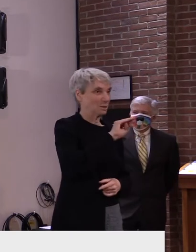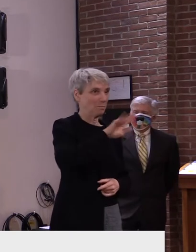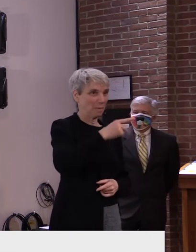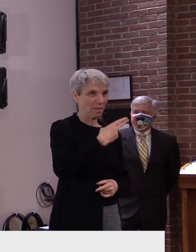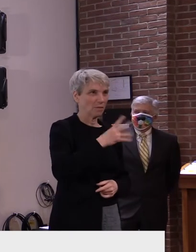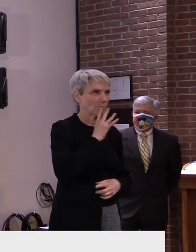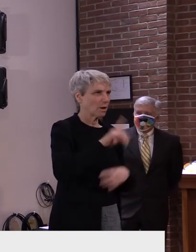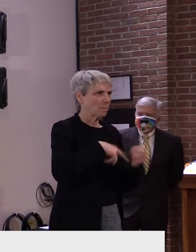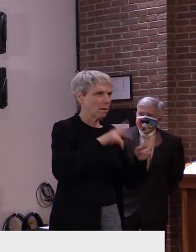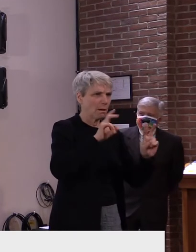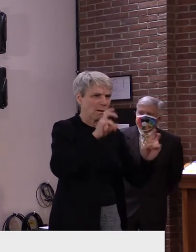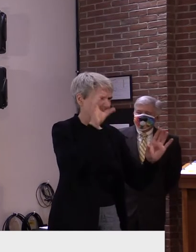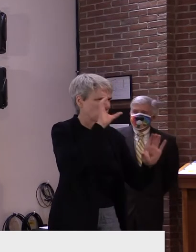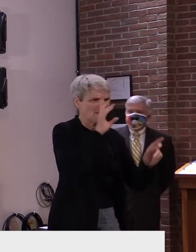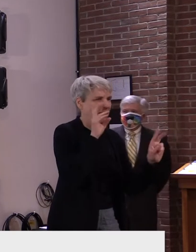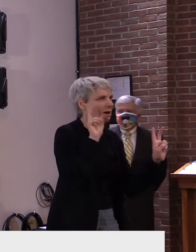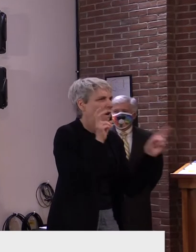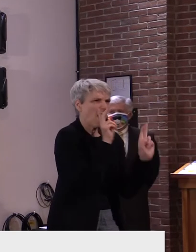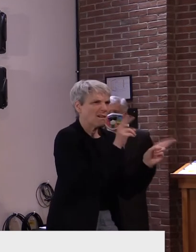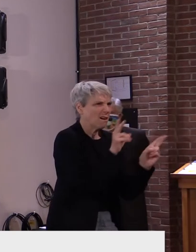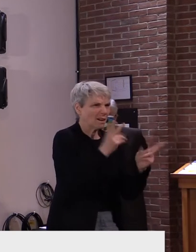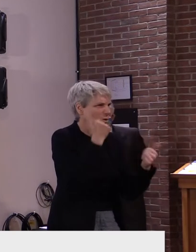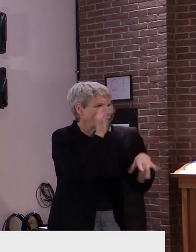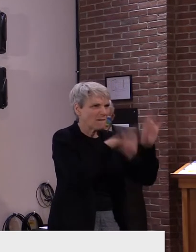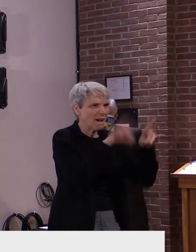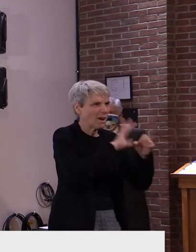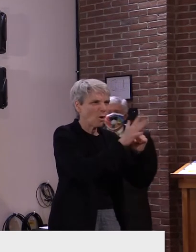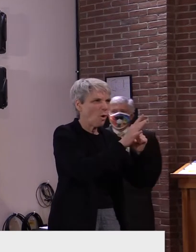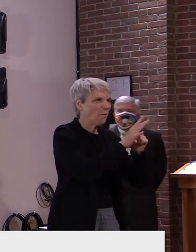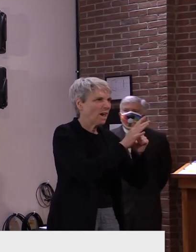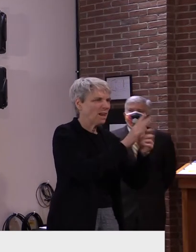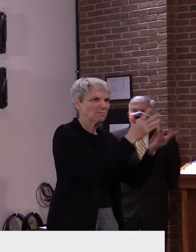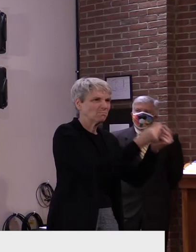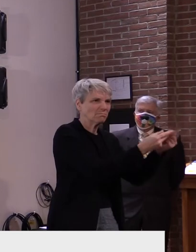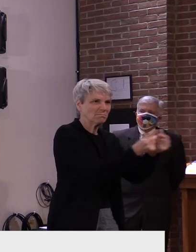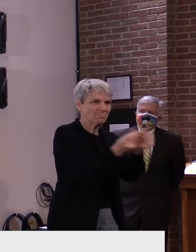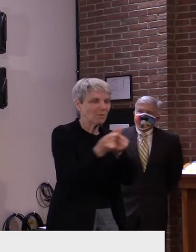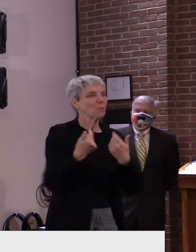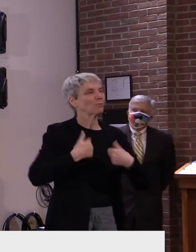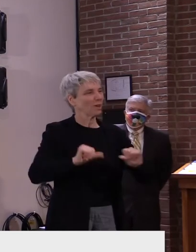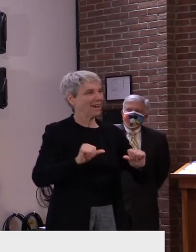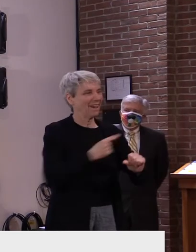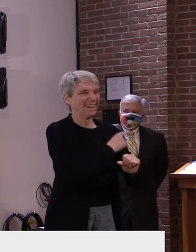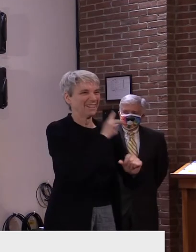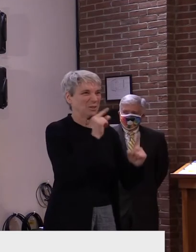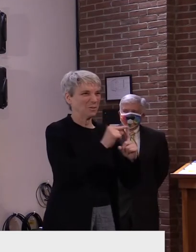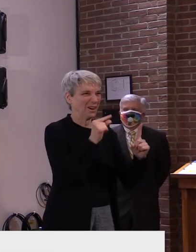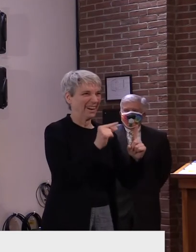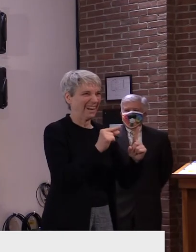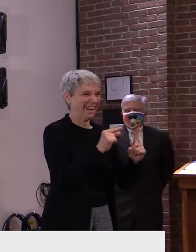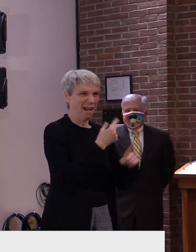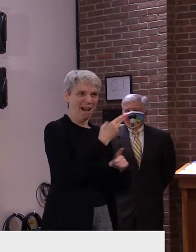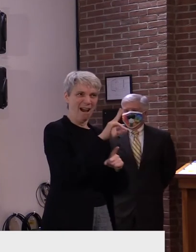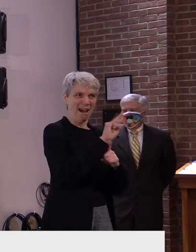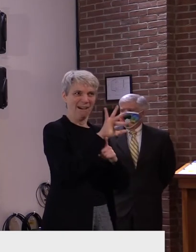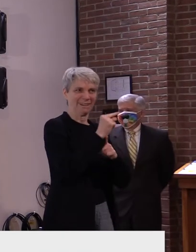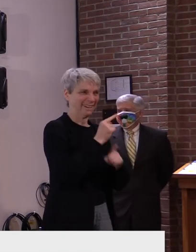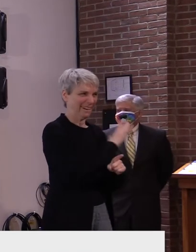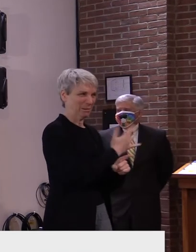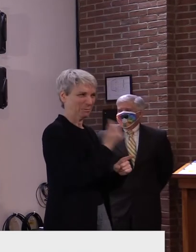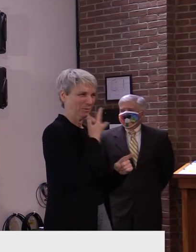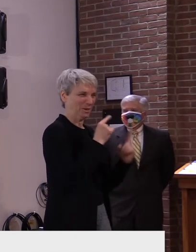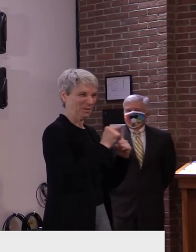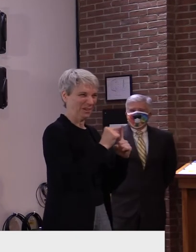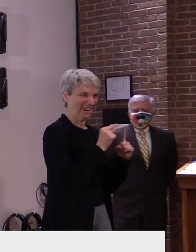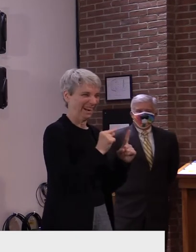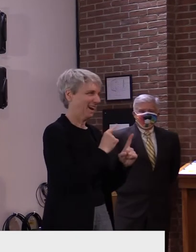virus and you really want to be able to do the containment strategy that's the last time you'll hear me say that when you